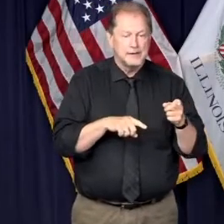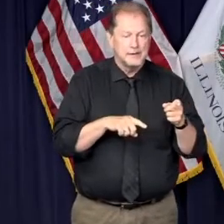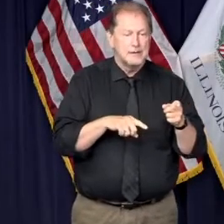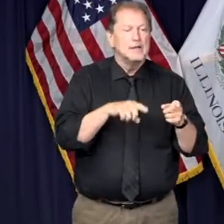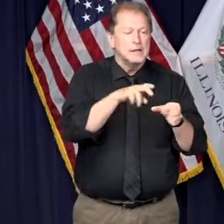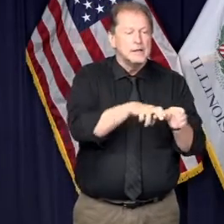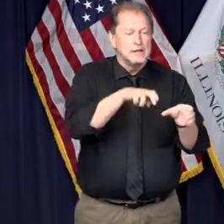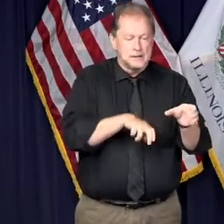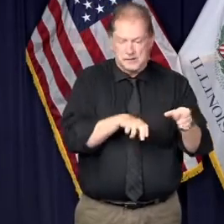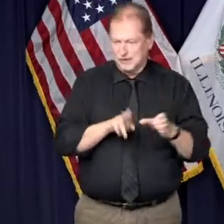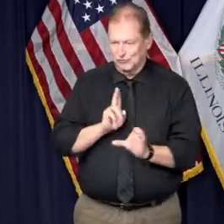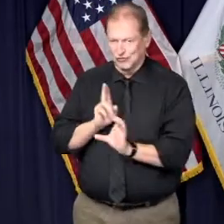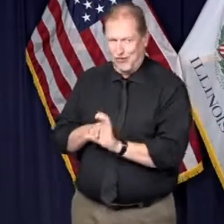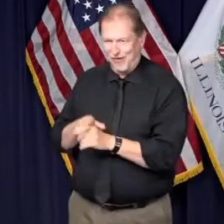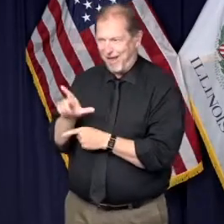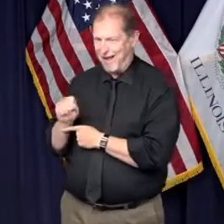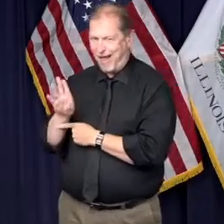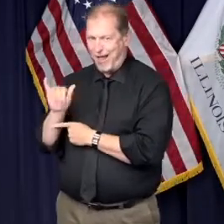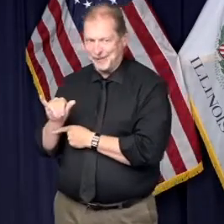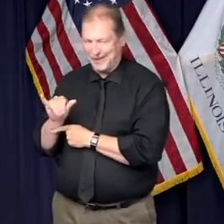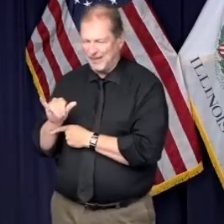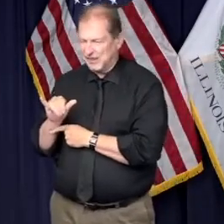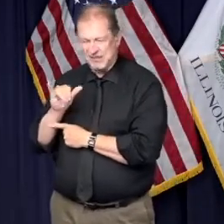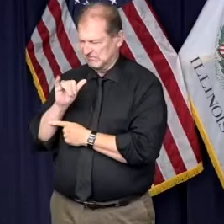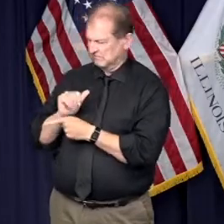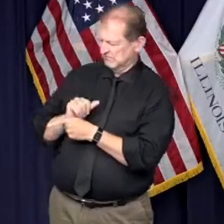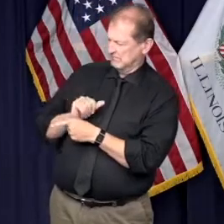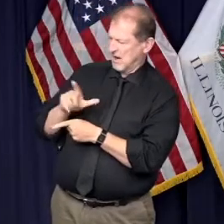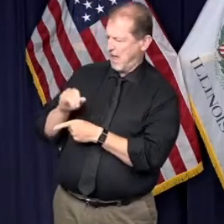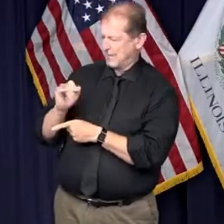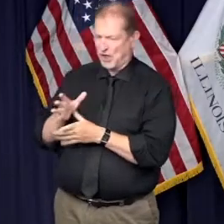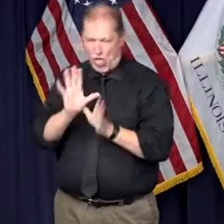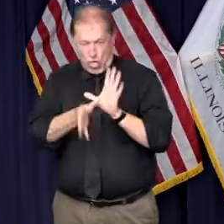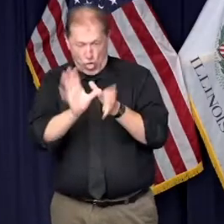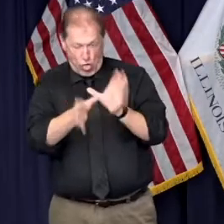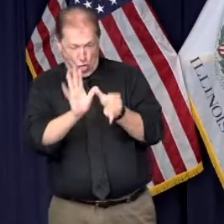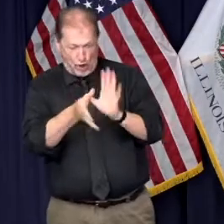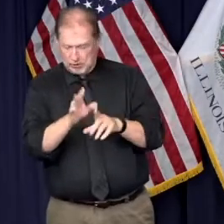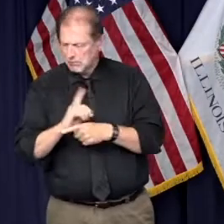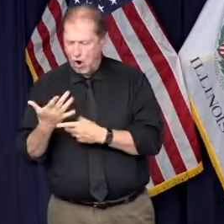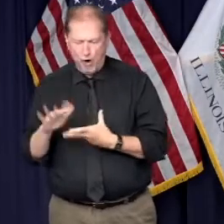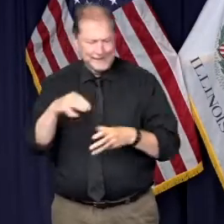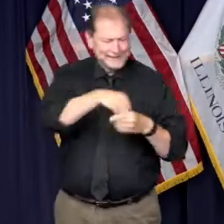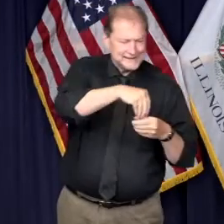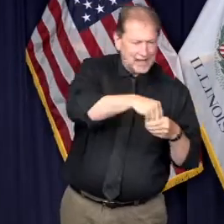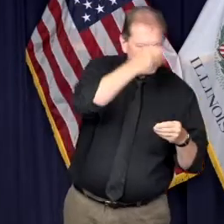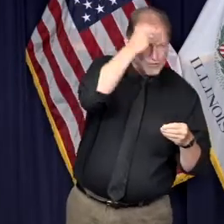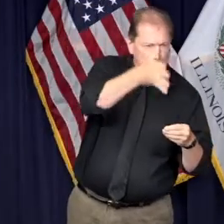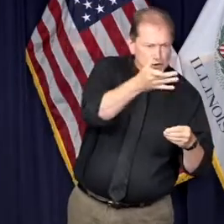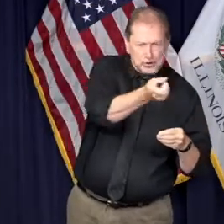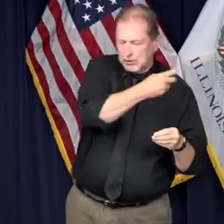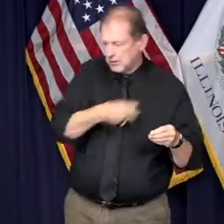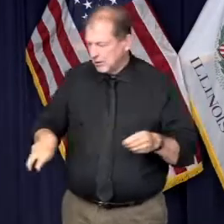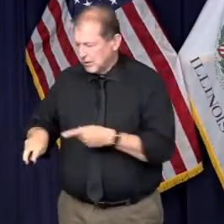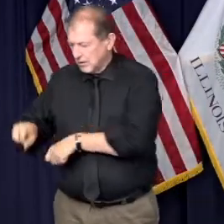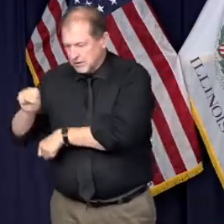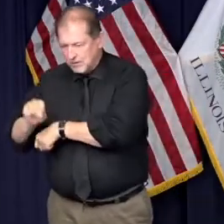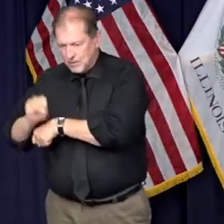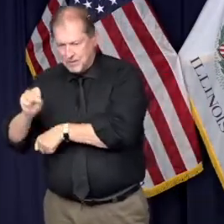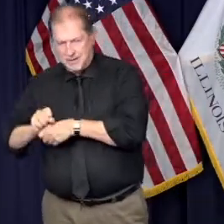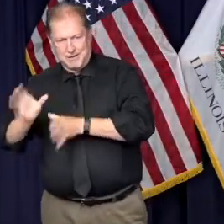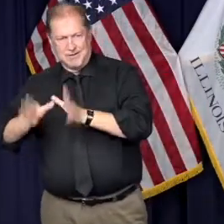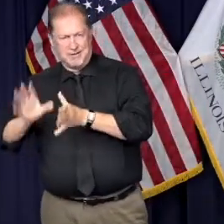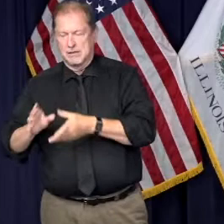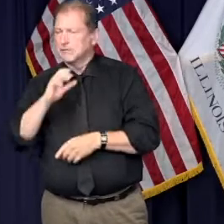a lobbyist or a consultant the next day for Commonwealth Edison or somebody else. So we need to move on